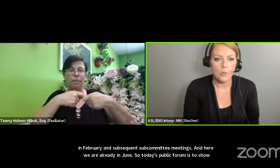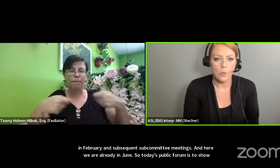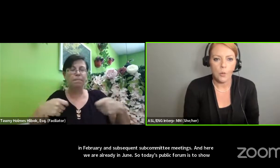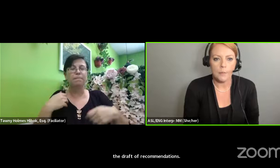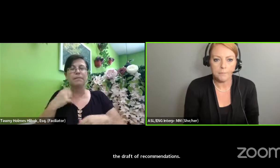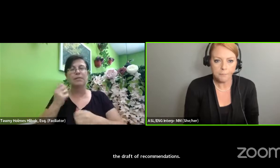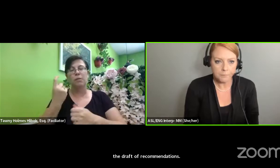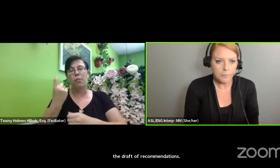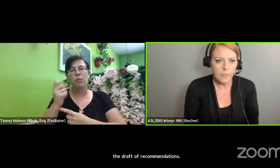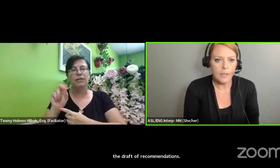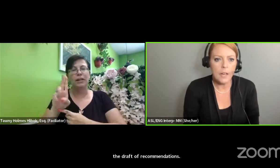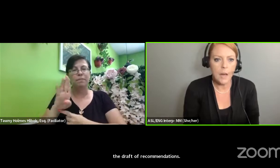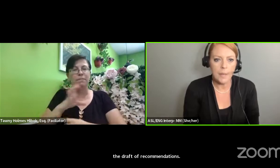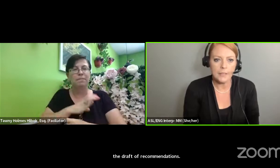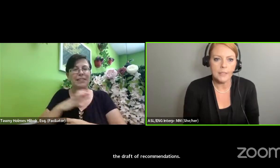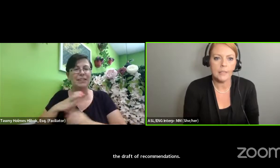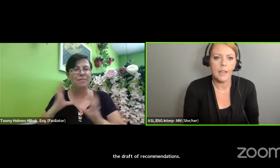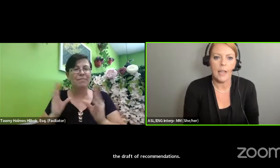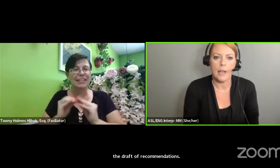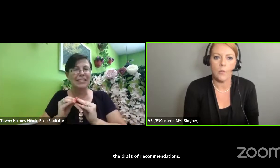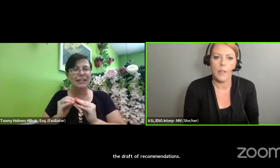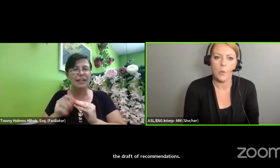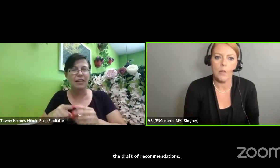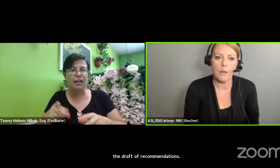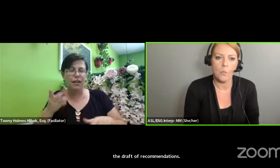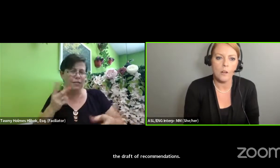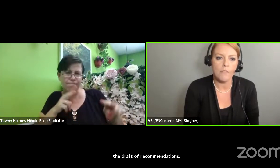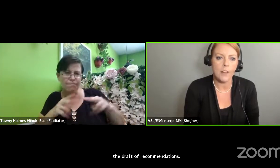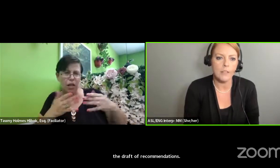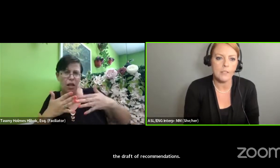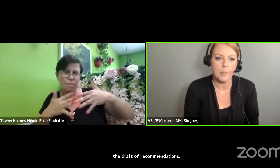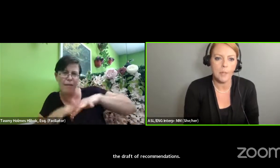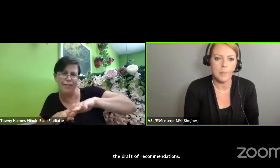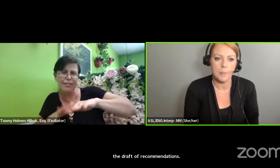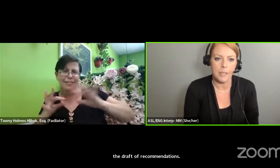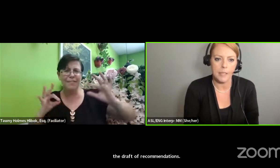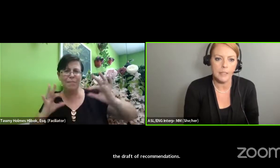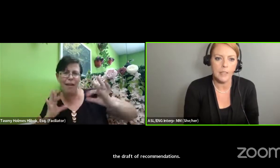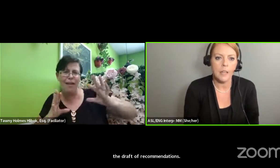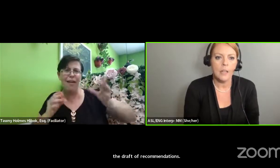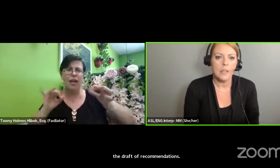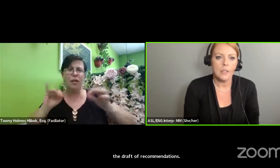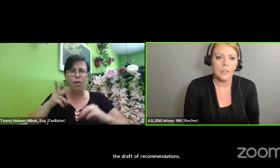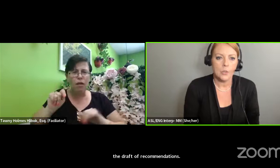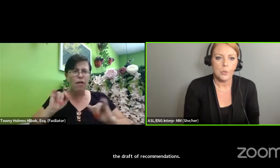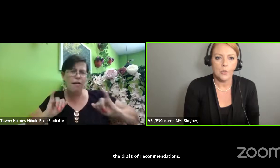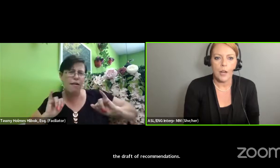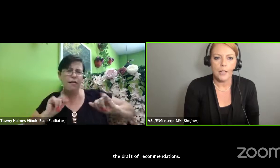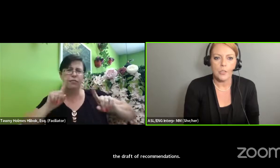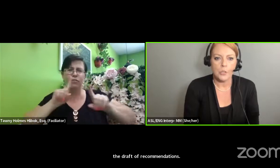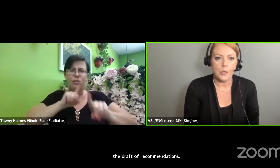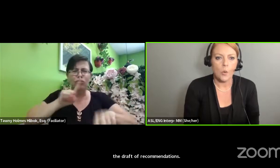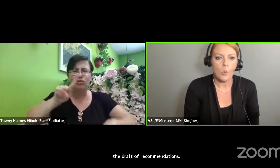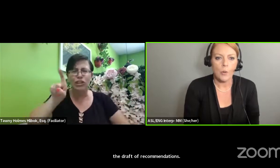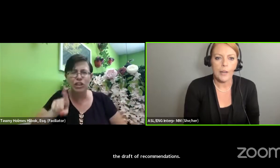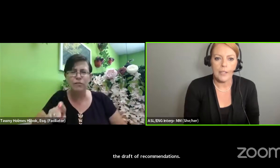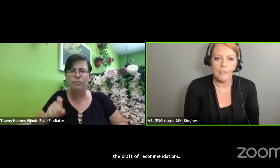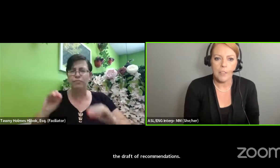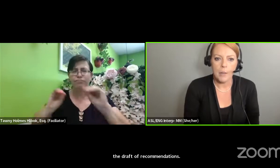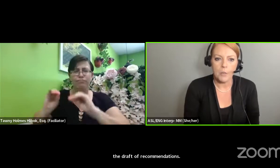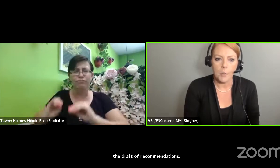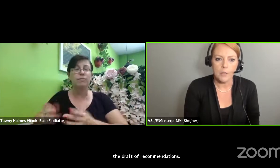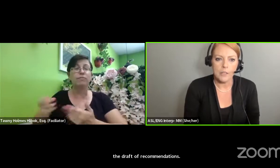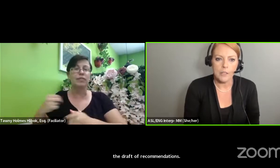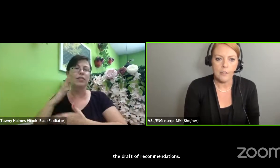to you for your comment. And then we will have one final subcommittee meeting to try to incorporate